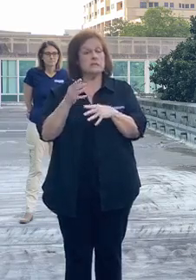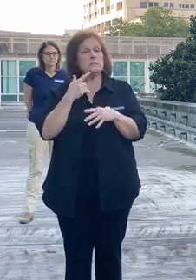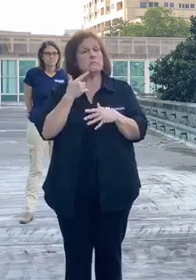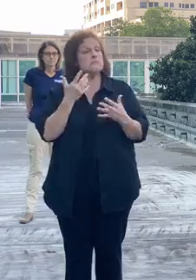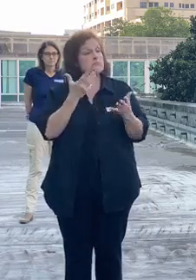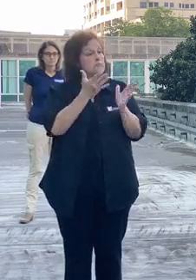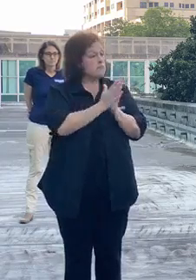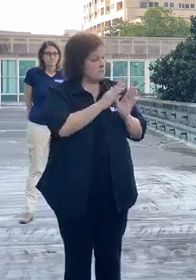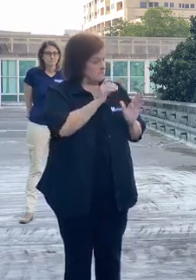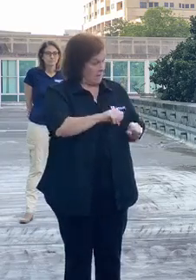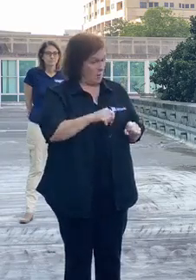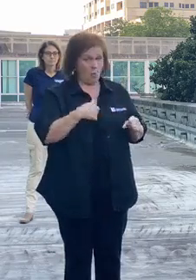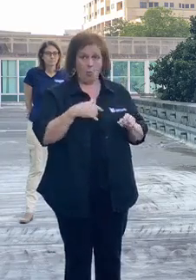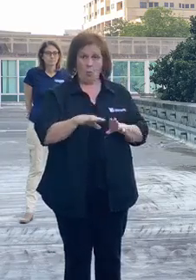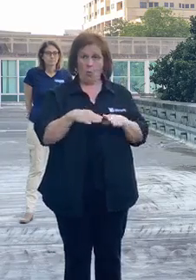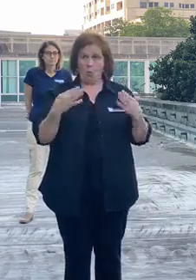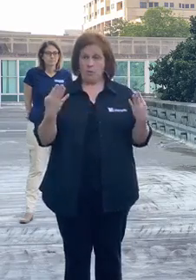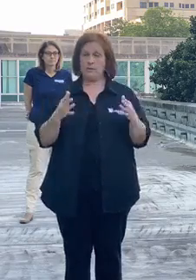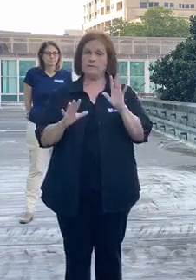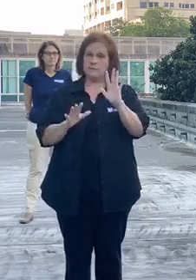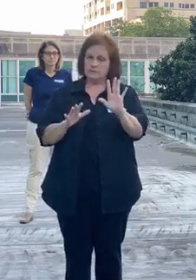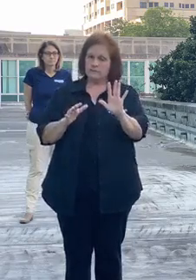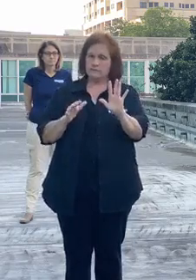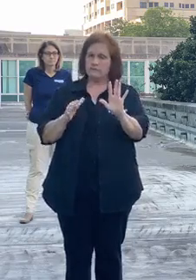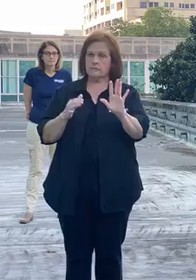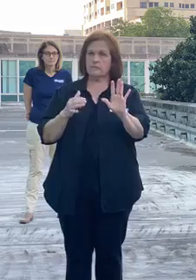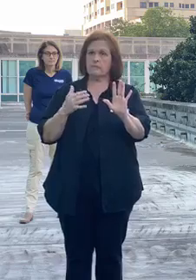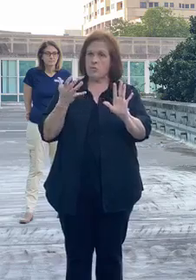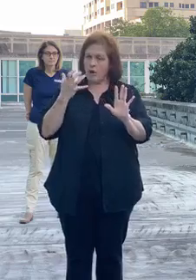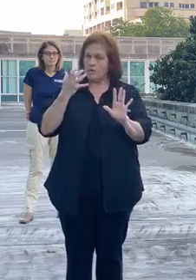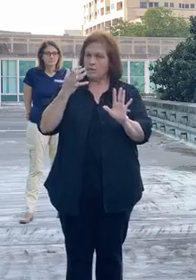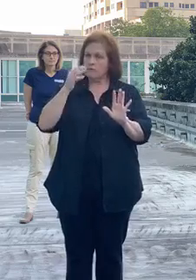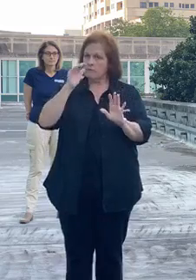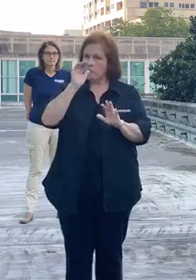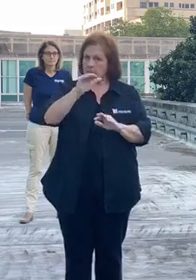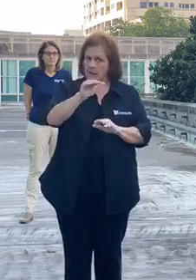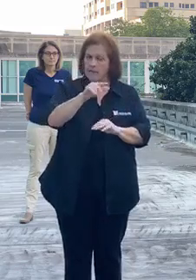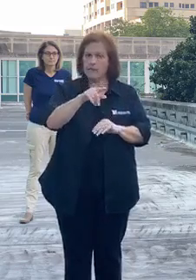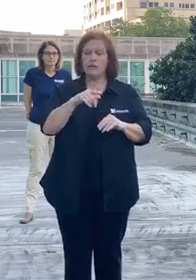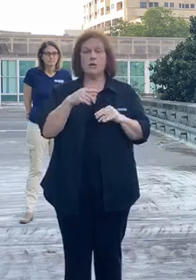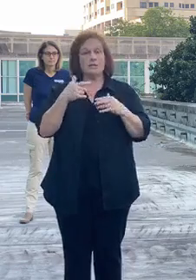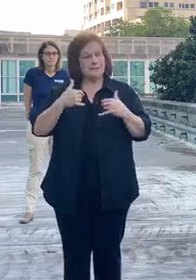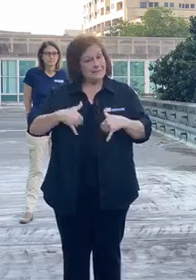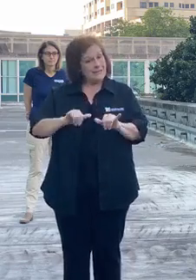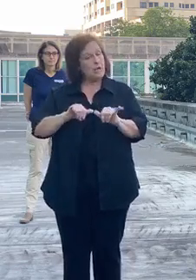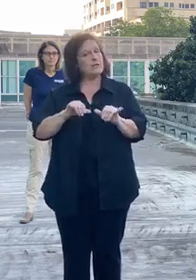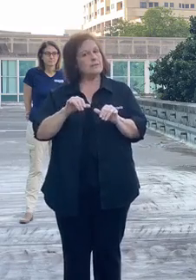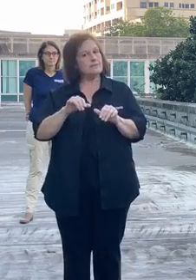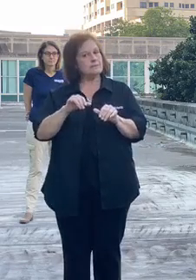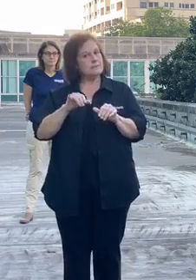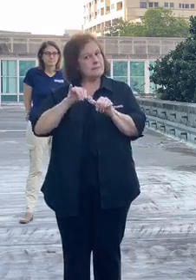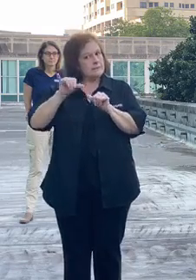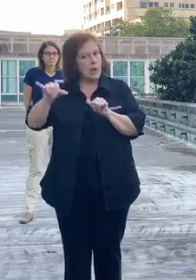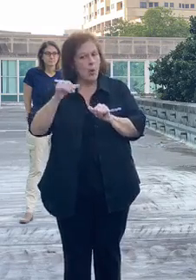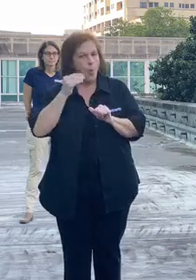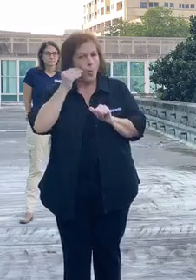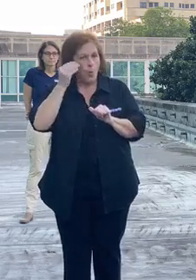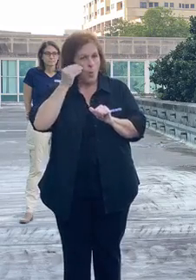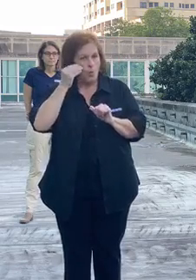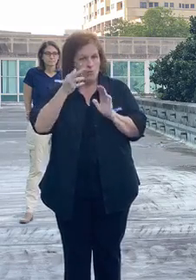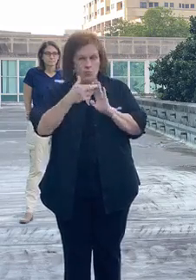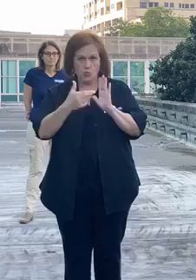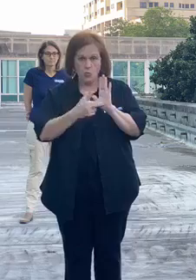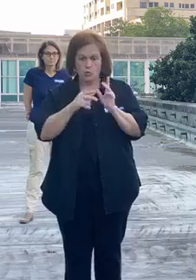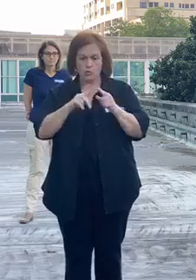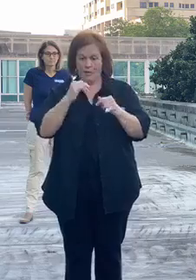reopen. I want to take this opportunity to reiterate what you've heard already and remind everyone that we are under a stay-at-home order at least through the end